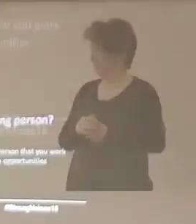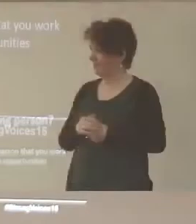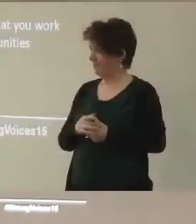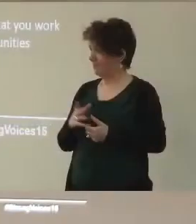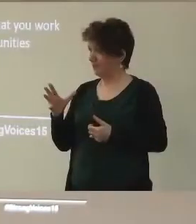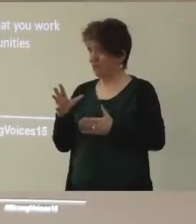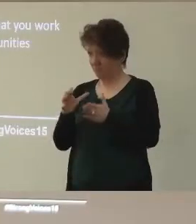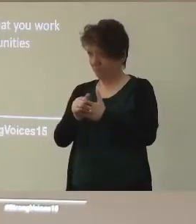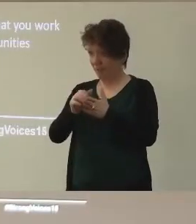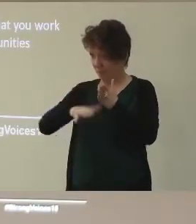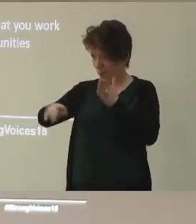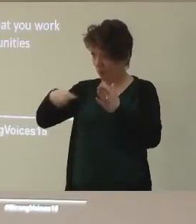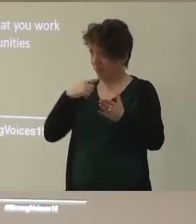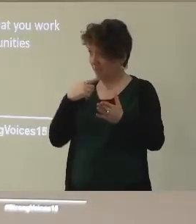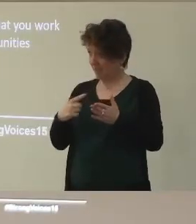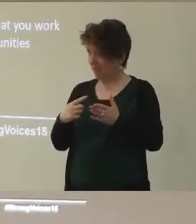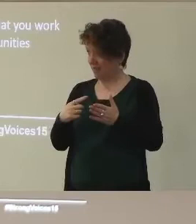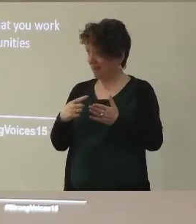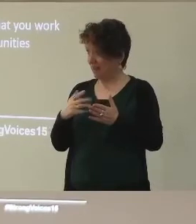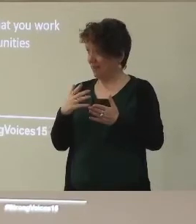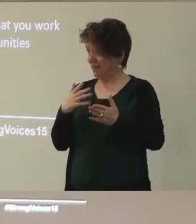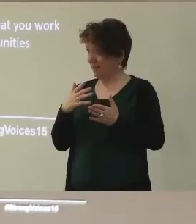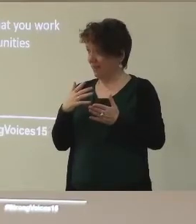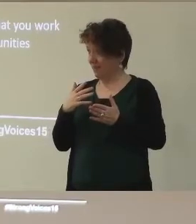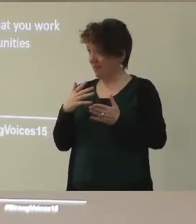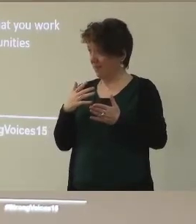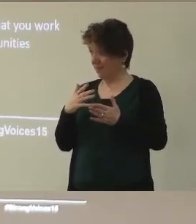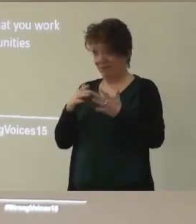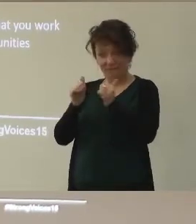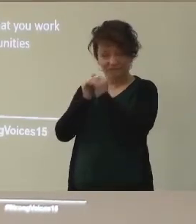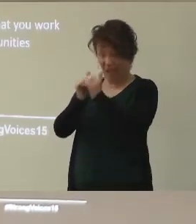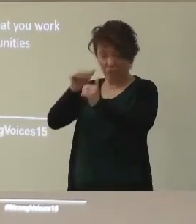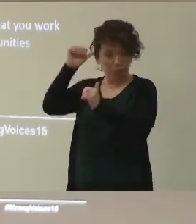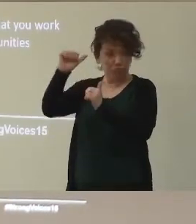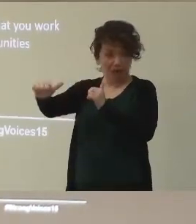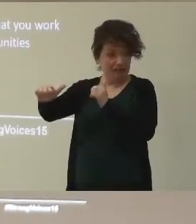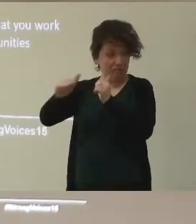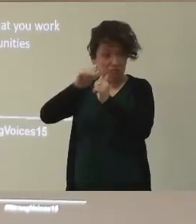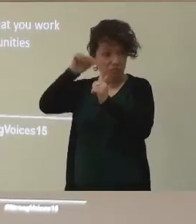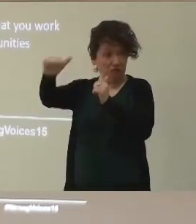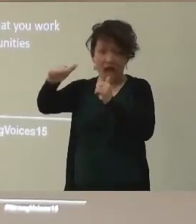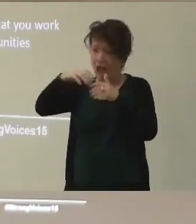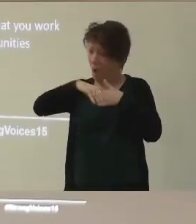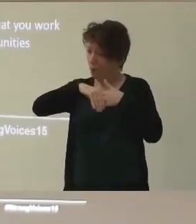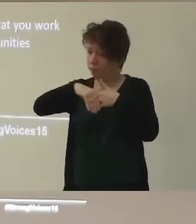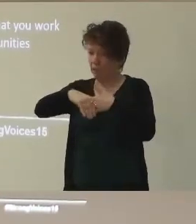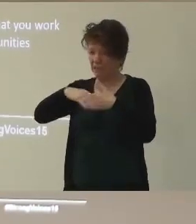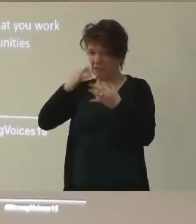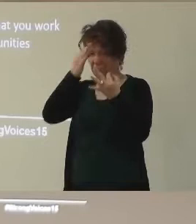Picking up on this point, I think that's so valid. I think that apprenticeships are very